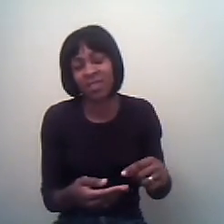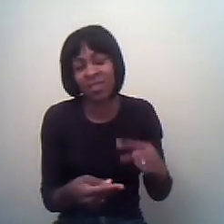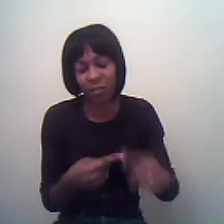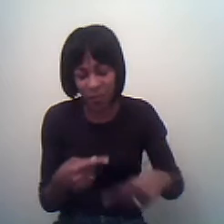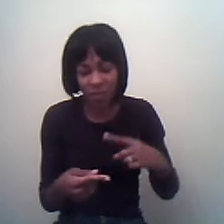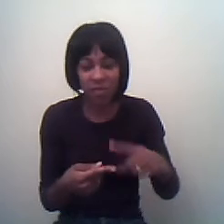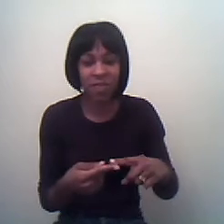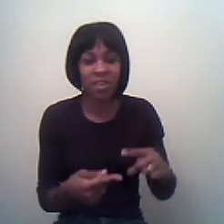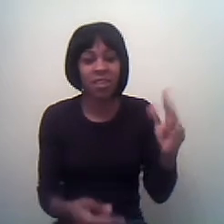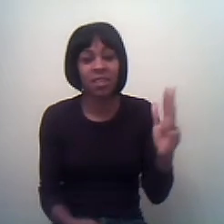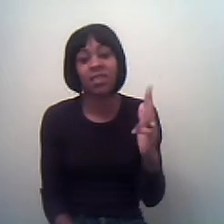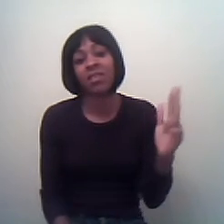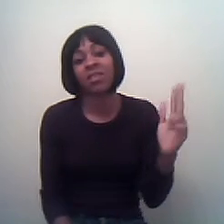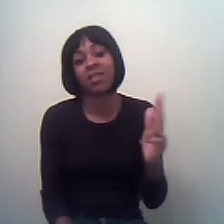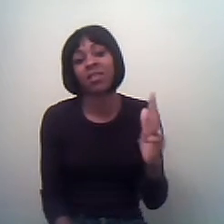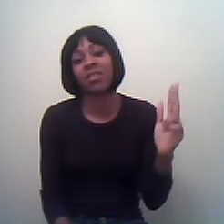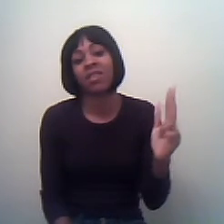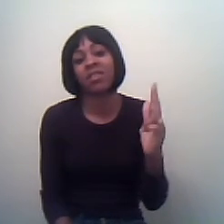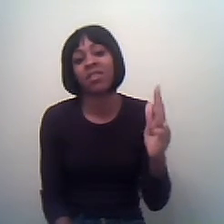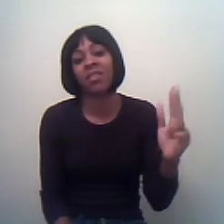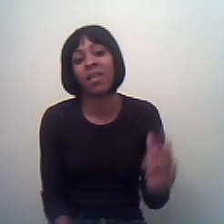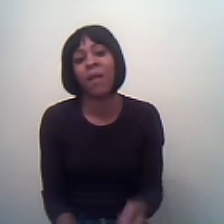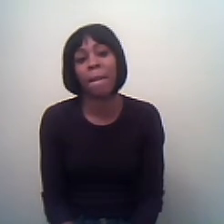Now, we call that sailing uphill.